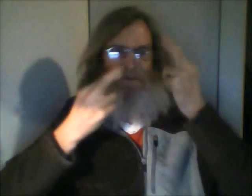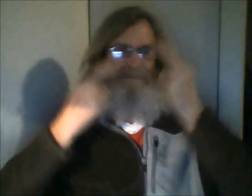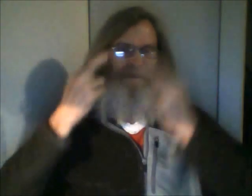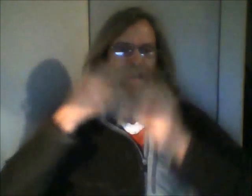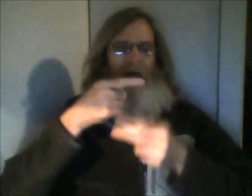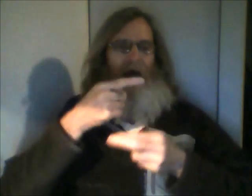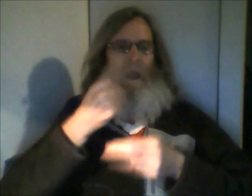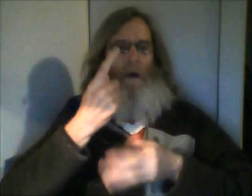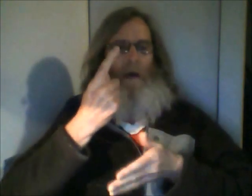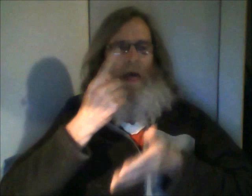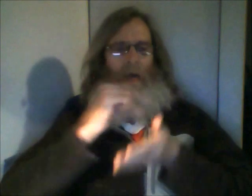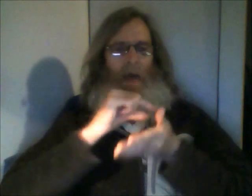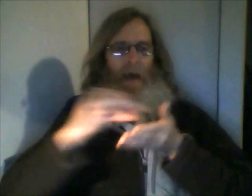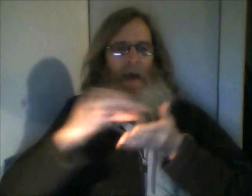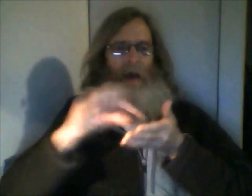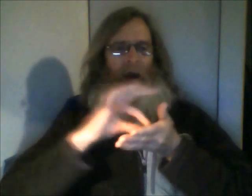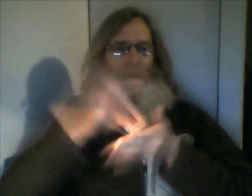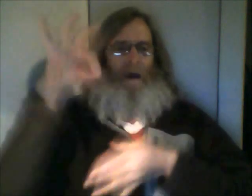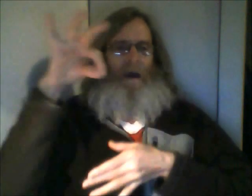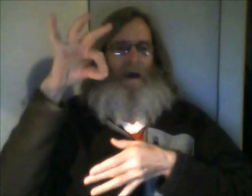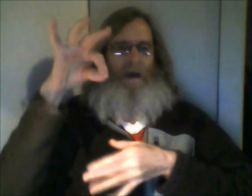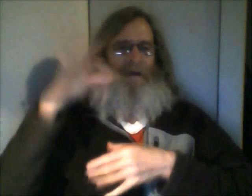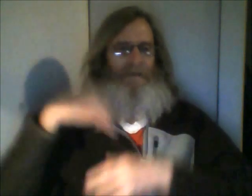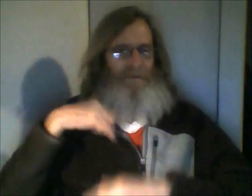one lean, mean pedaling machine.